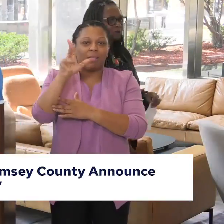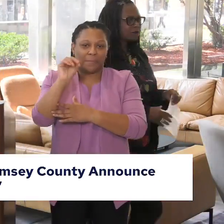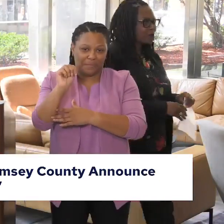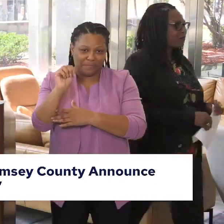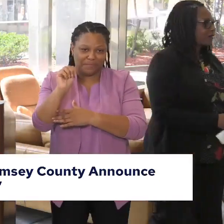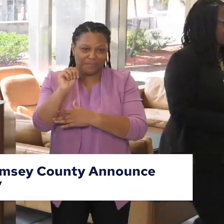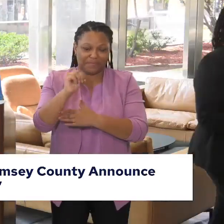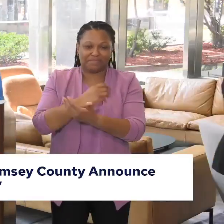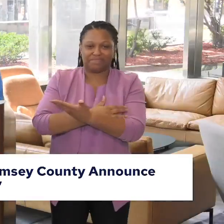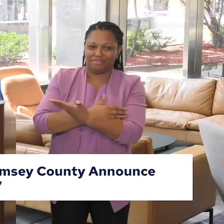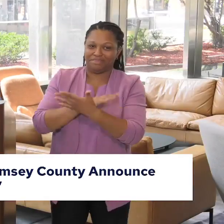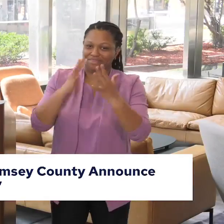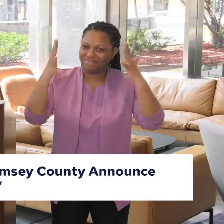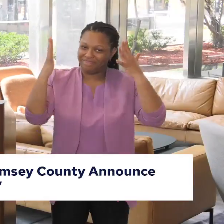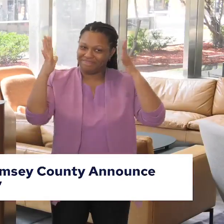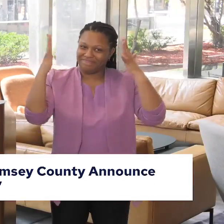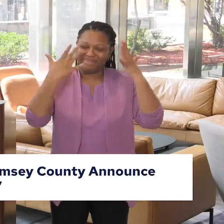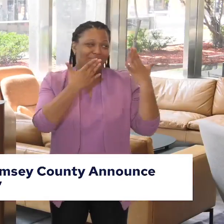Thank you.